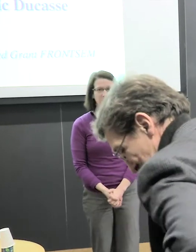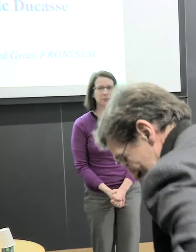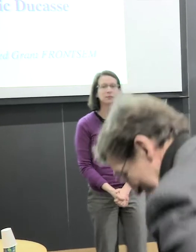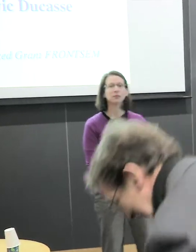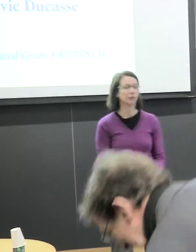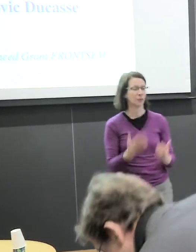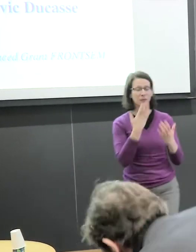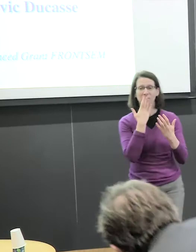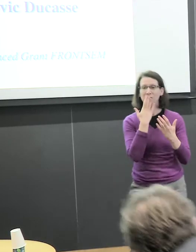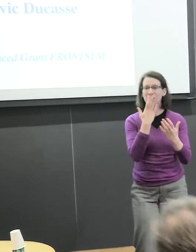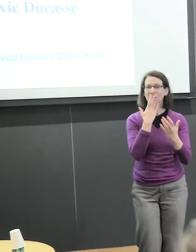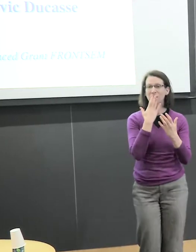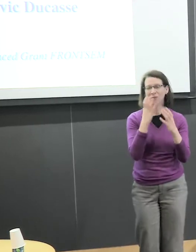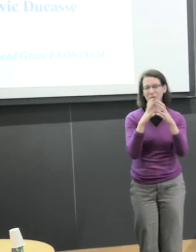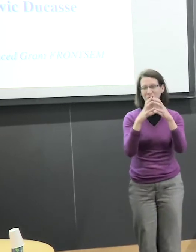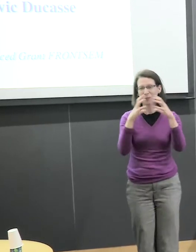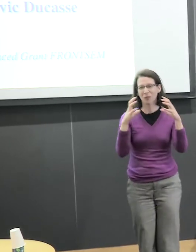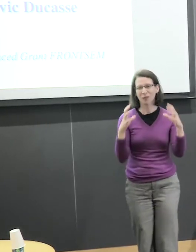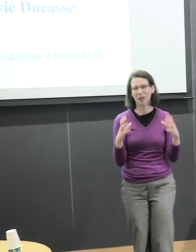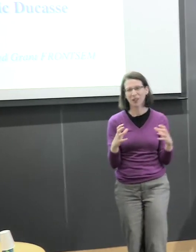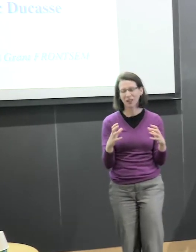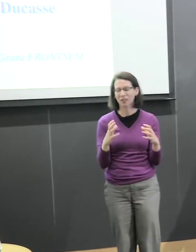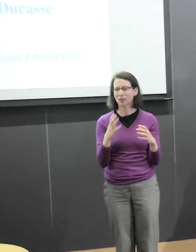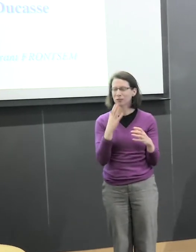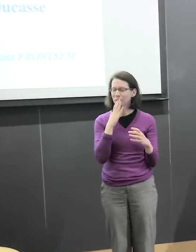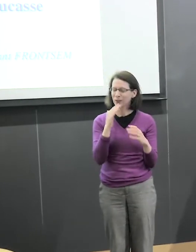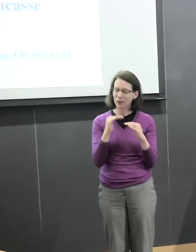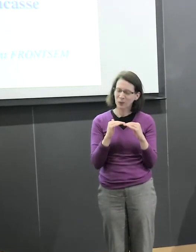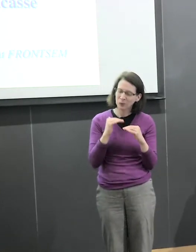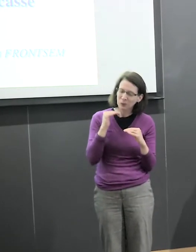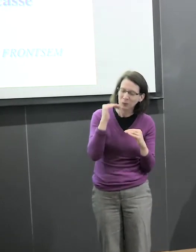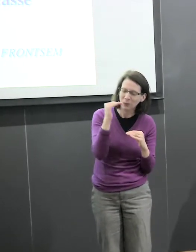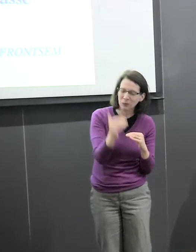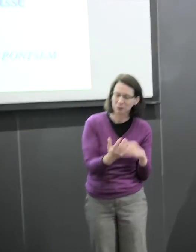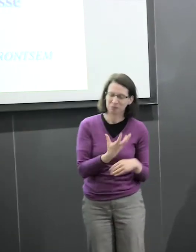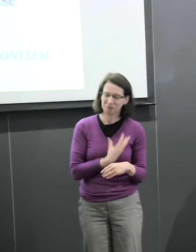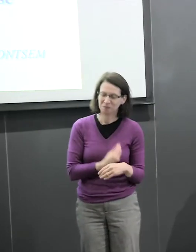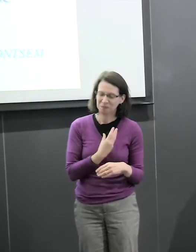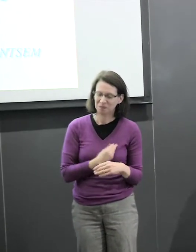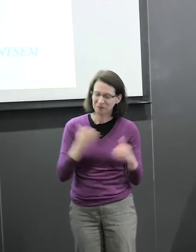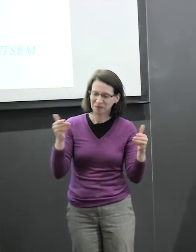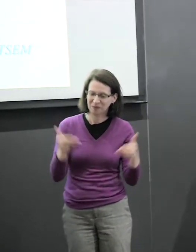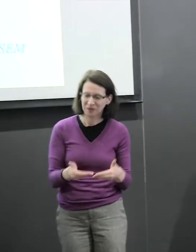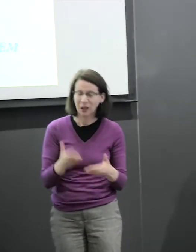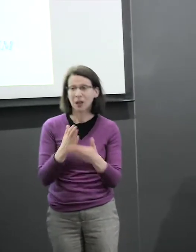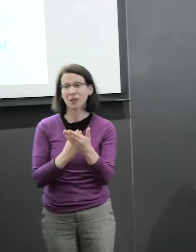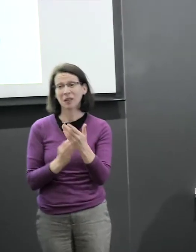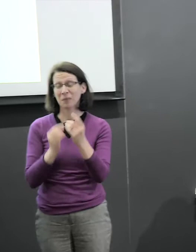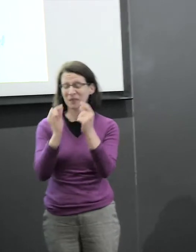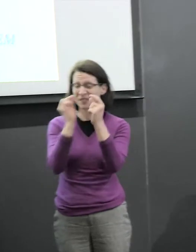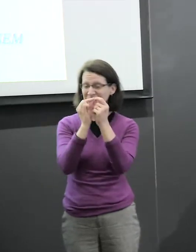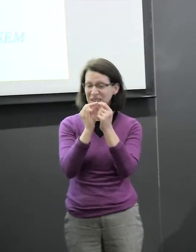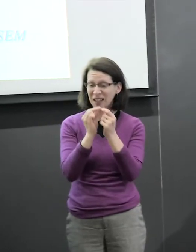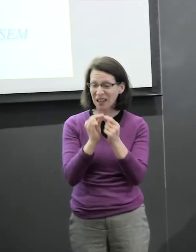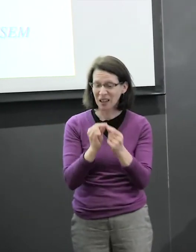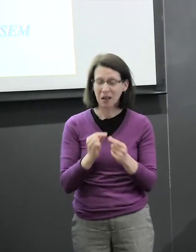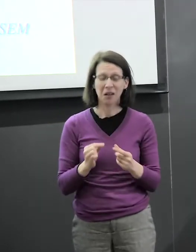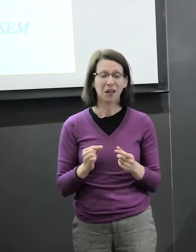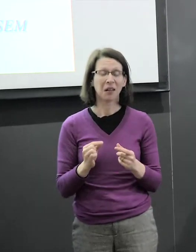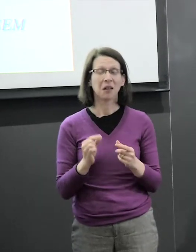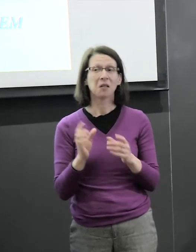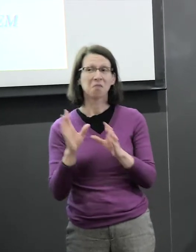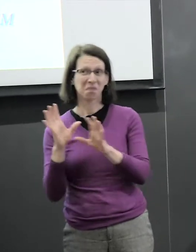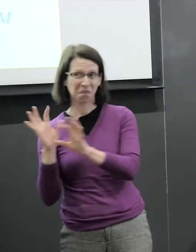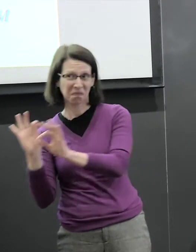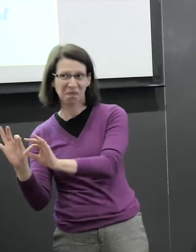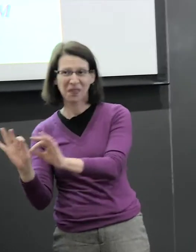Thank you very much, Gennaro, for this overly kind introduction. Some of the details, in particular about languages, might not be